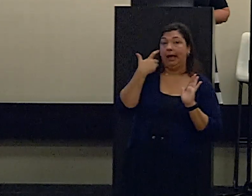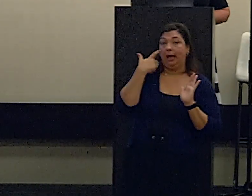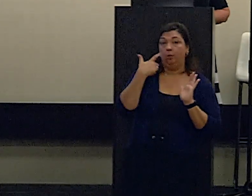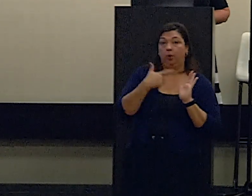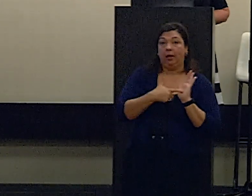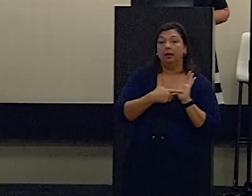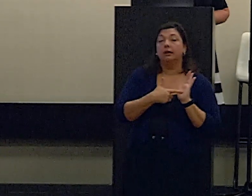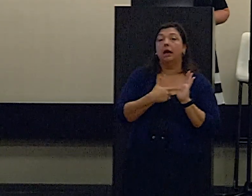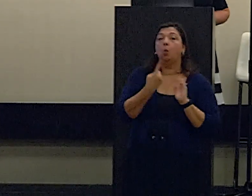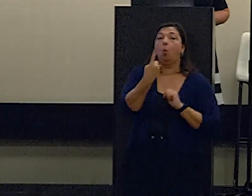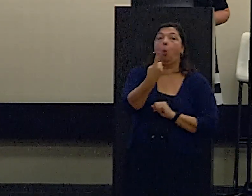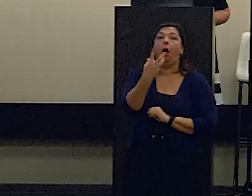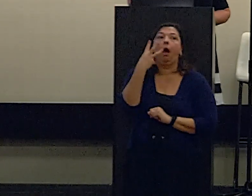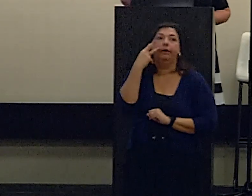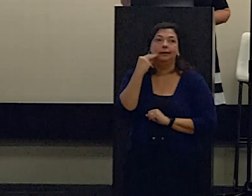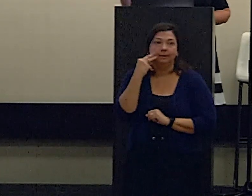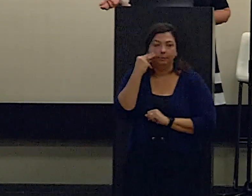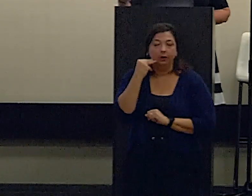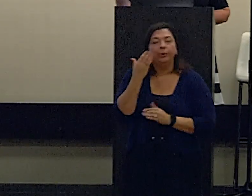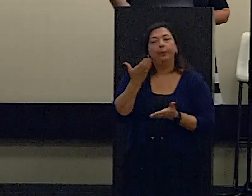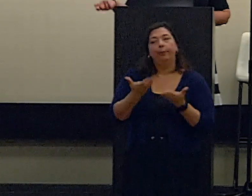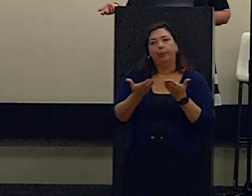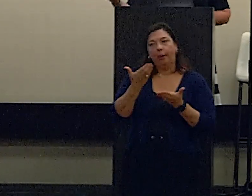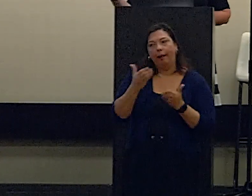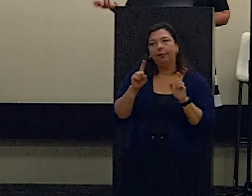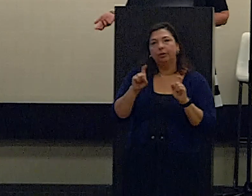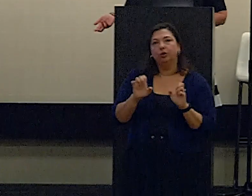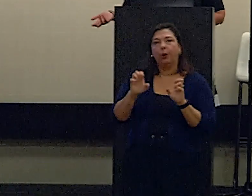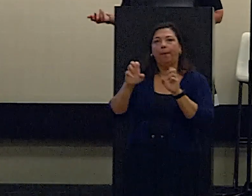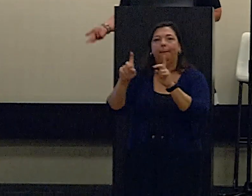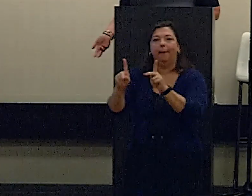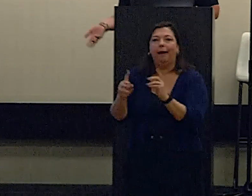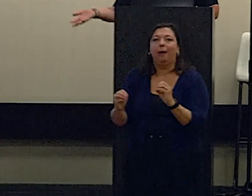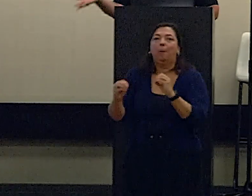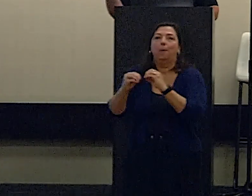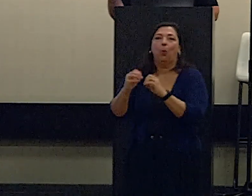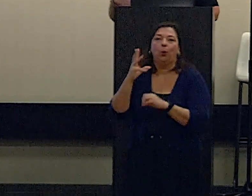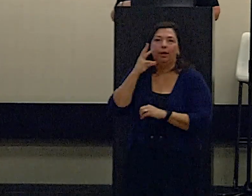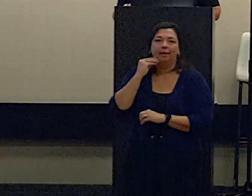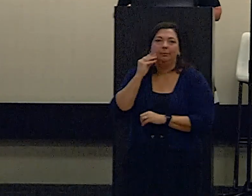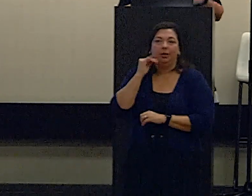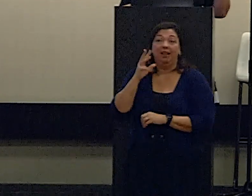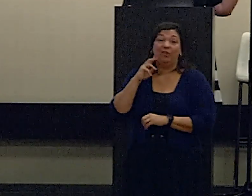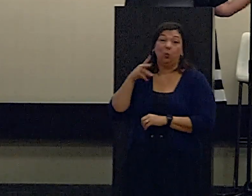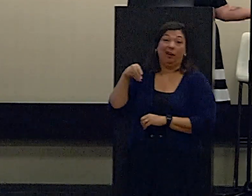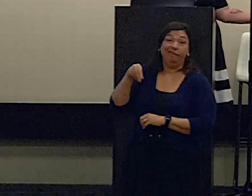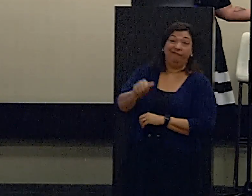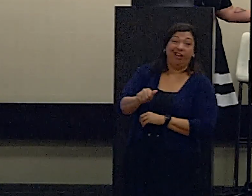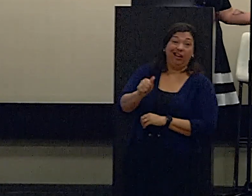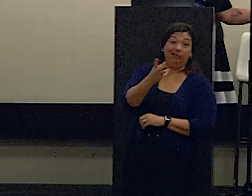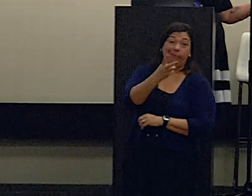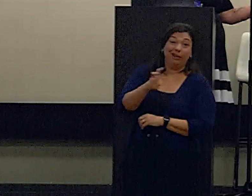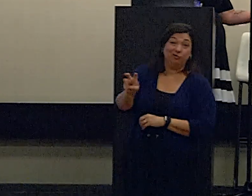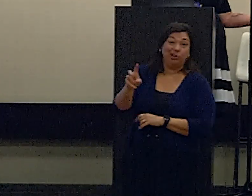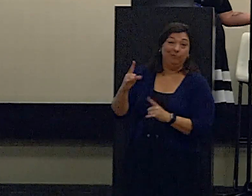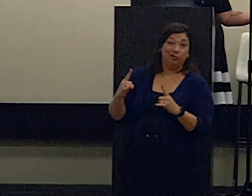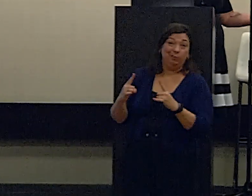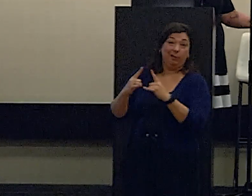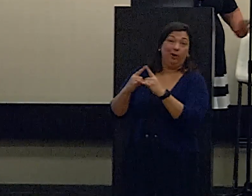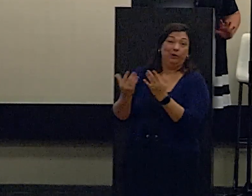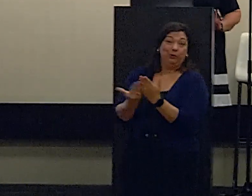my one experience, and I should probably go and have more experiences. If anyone would like to fund my trip to Paris to have